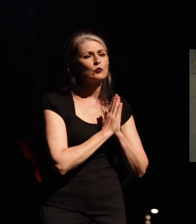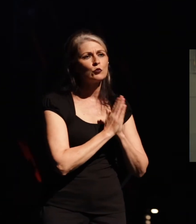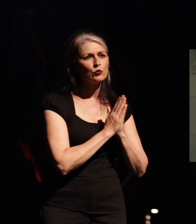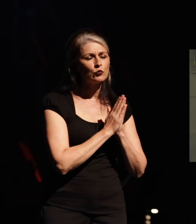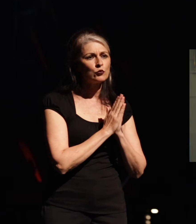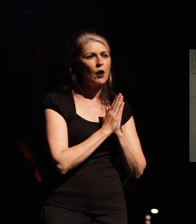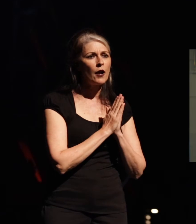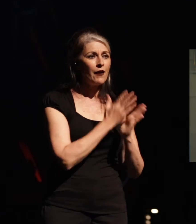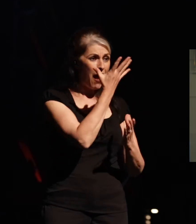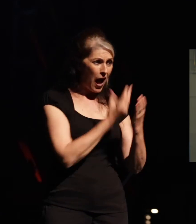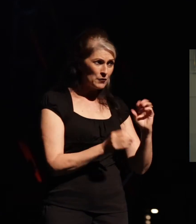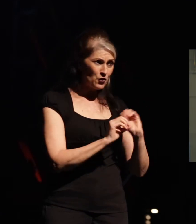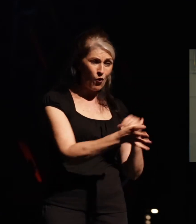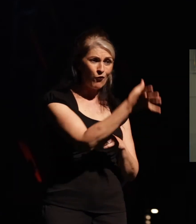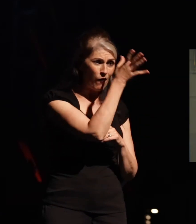absence of a father